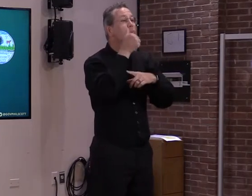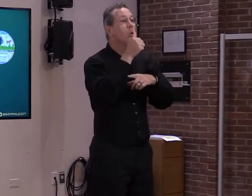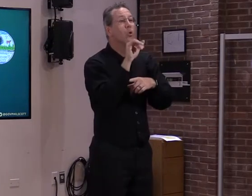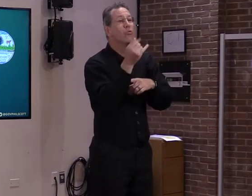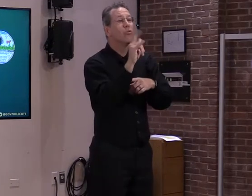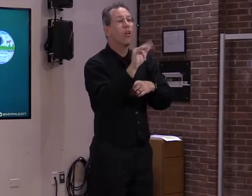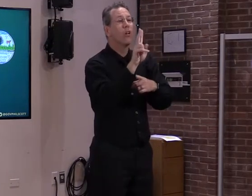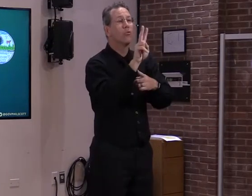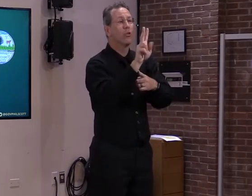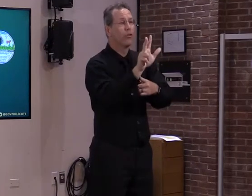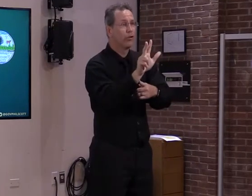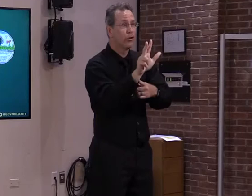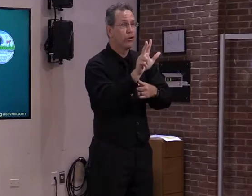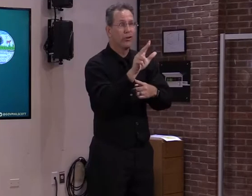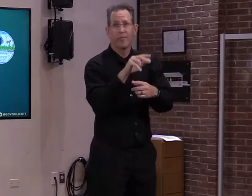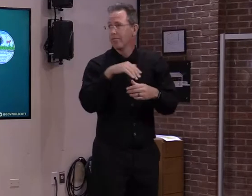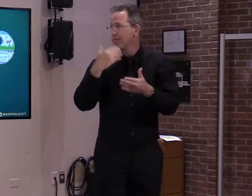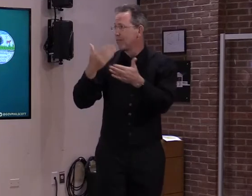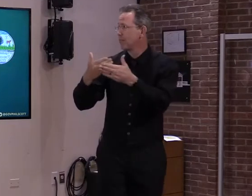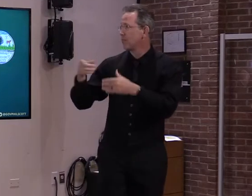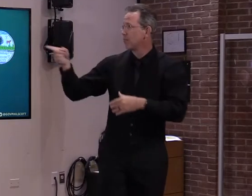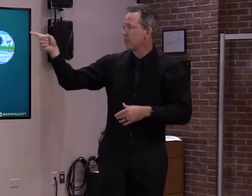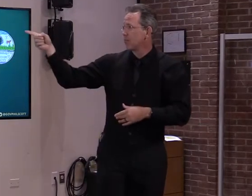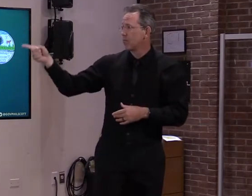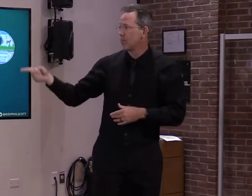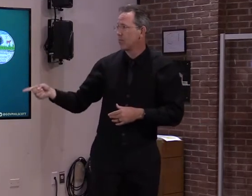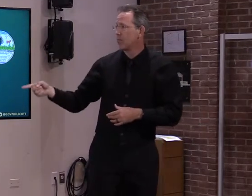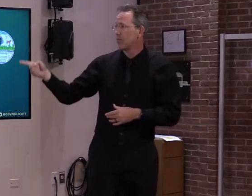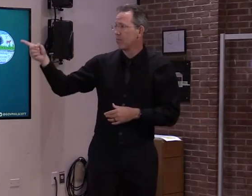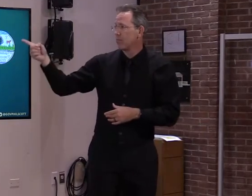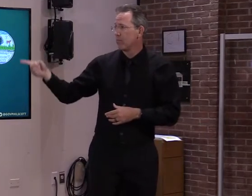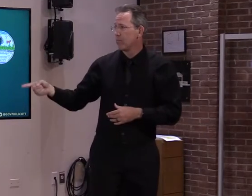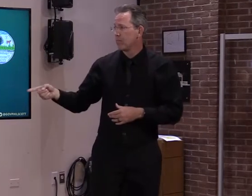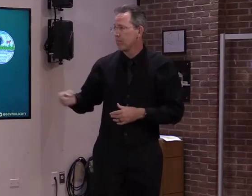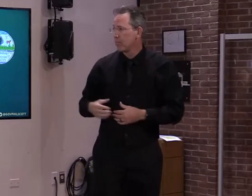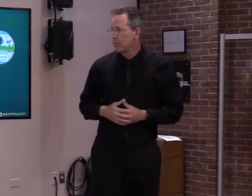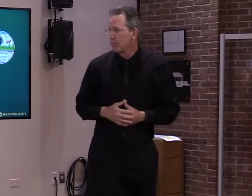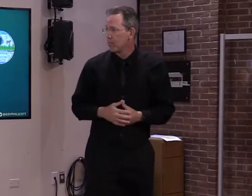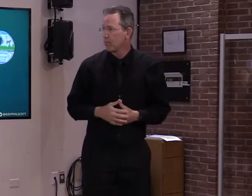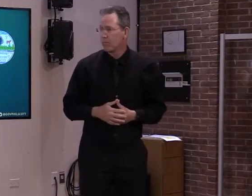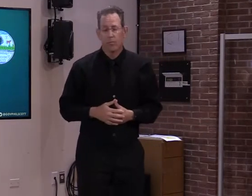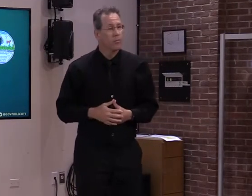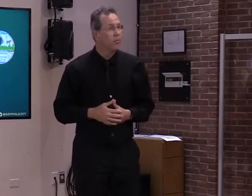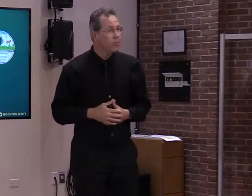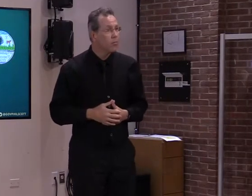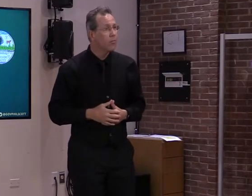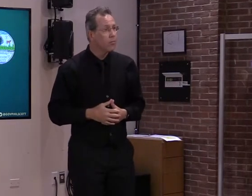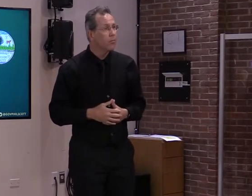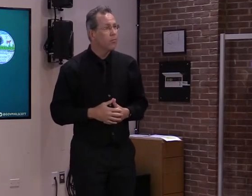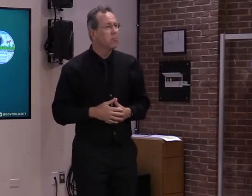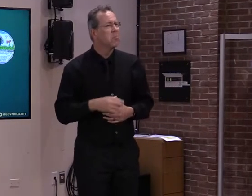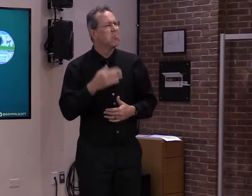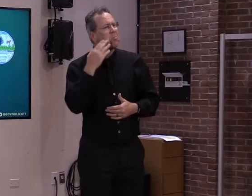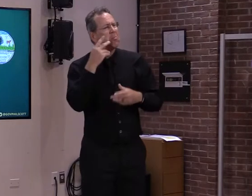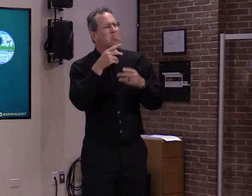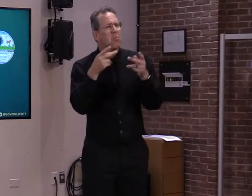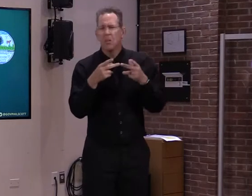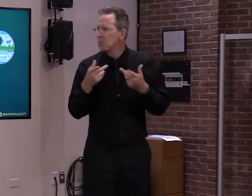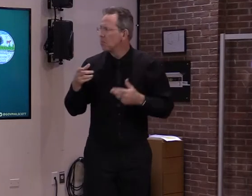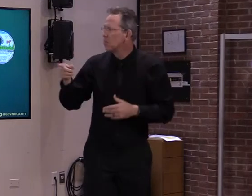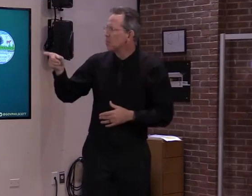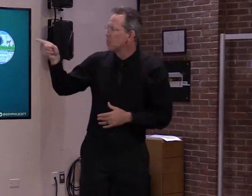Epsilon Spires in Brattleboro. Again, the Community Health Center in Burlington, as I mentioned. Gelled